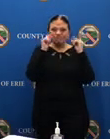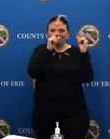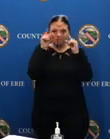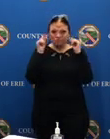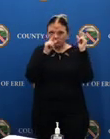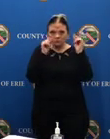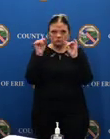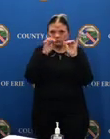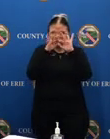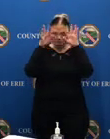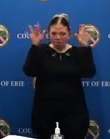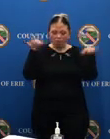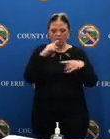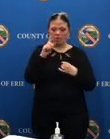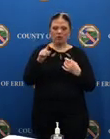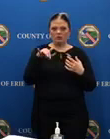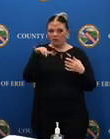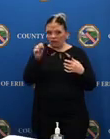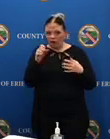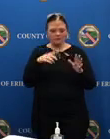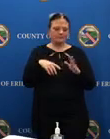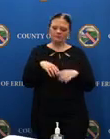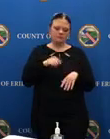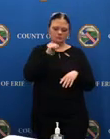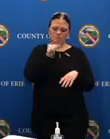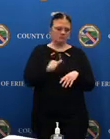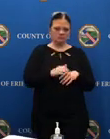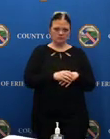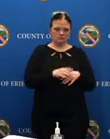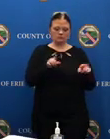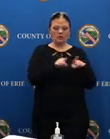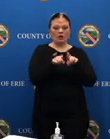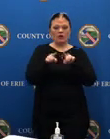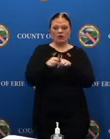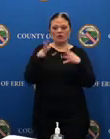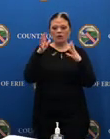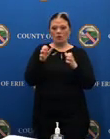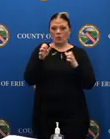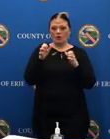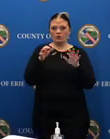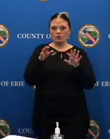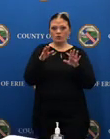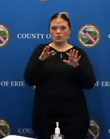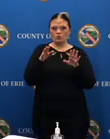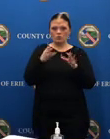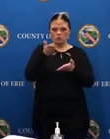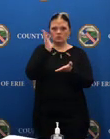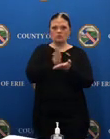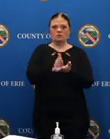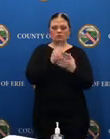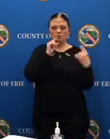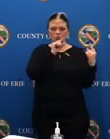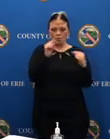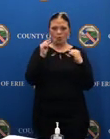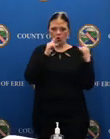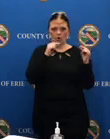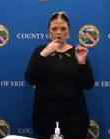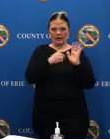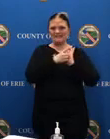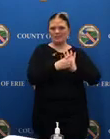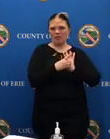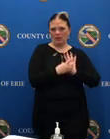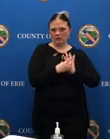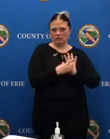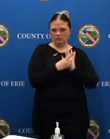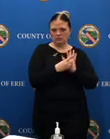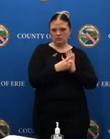about whether there are not. And I also want to tamp down some rumors and some displays that we've seen in